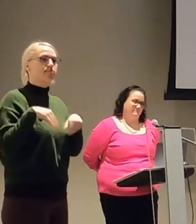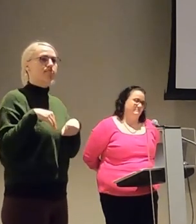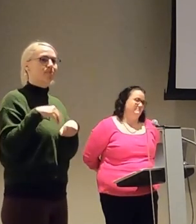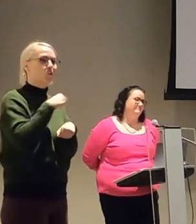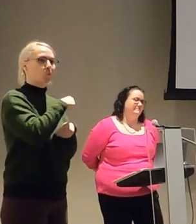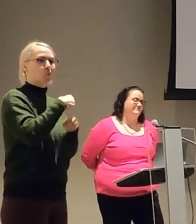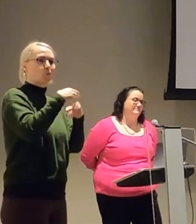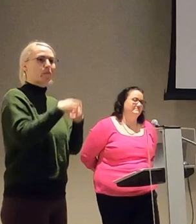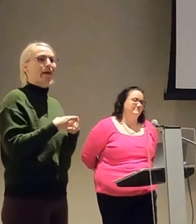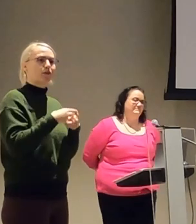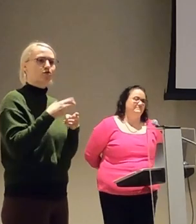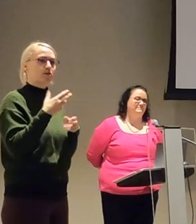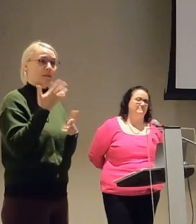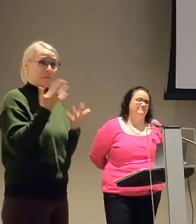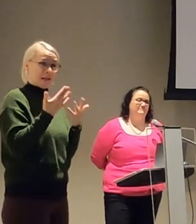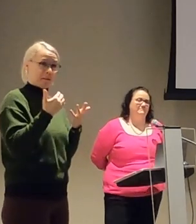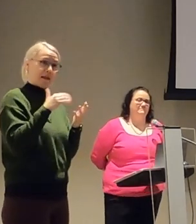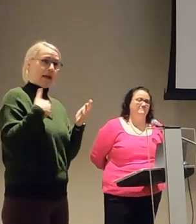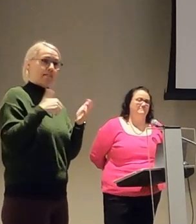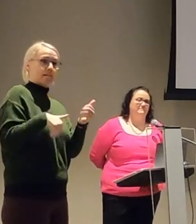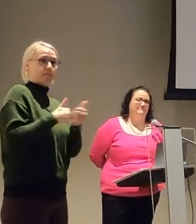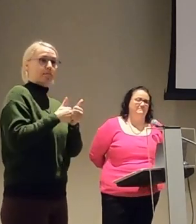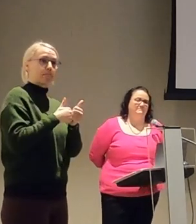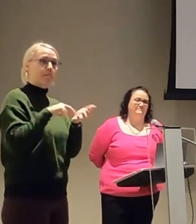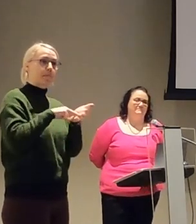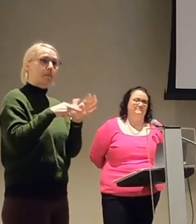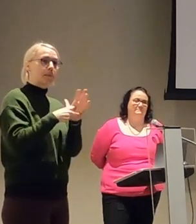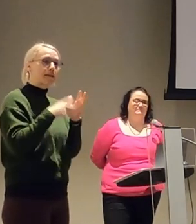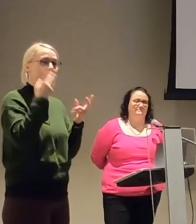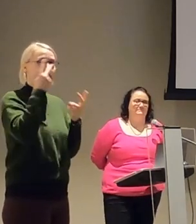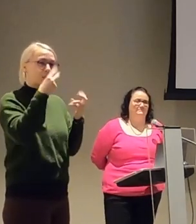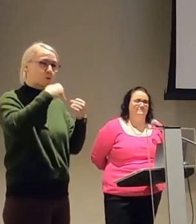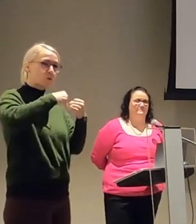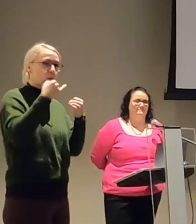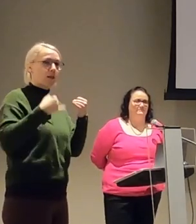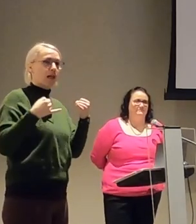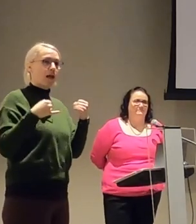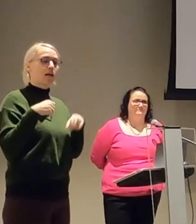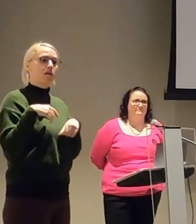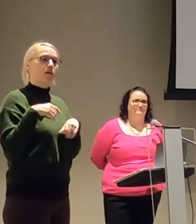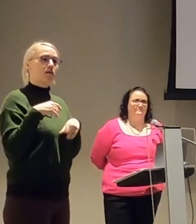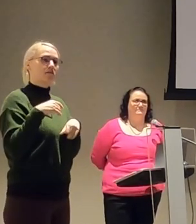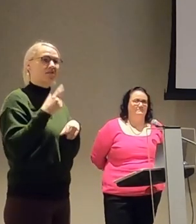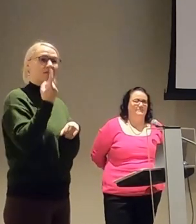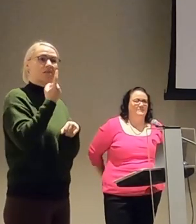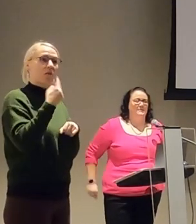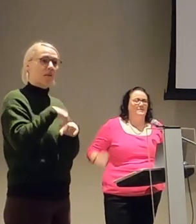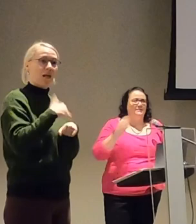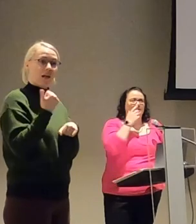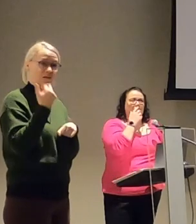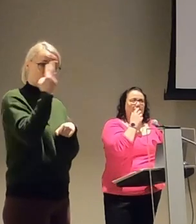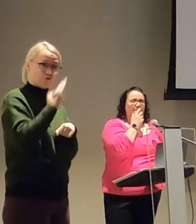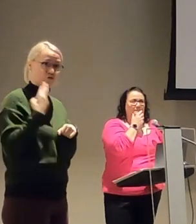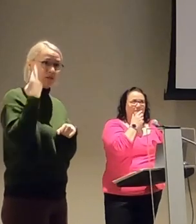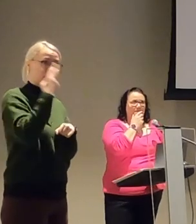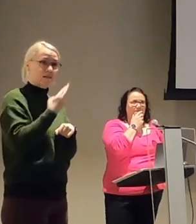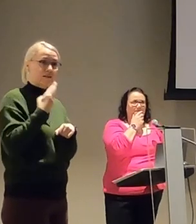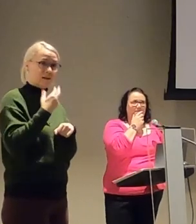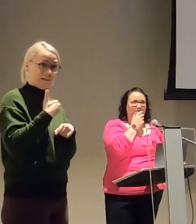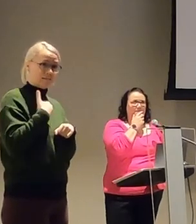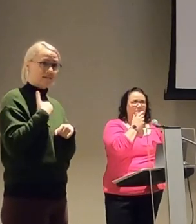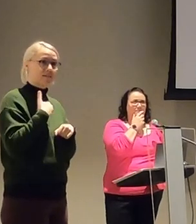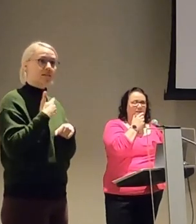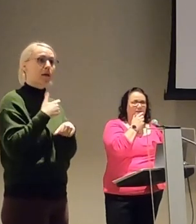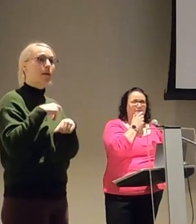of a visual line or something, but is there anything else to indicate that, you know, another reason, like that they